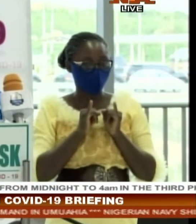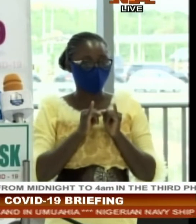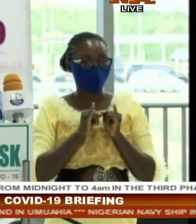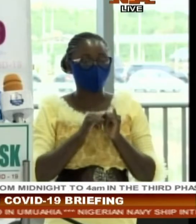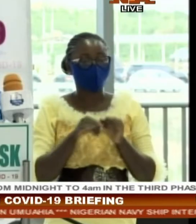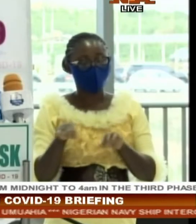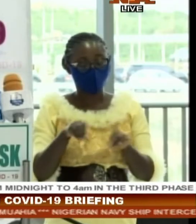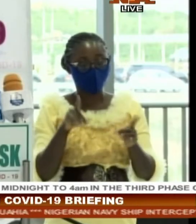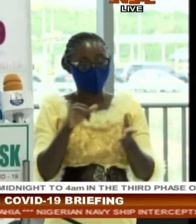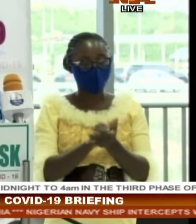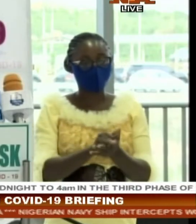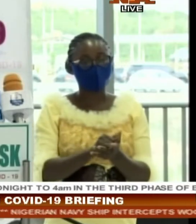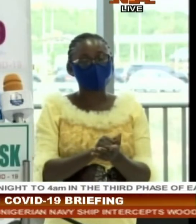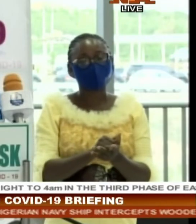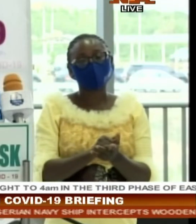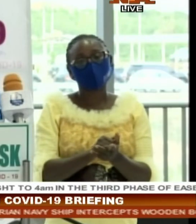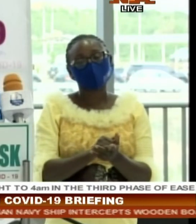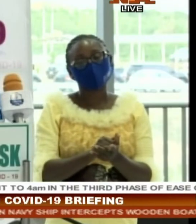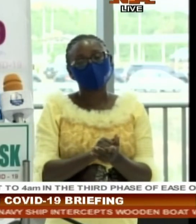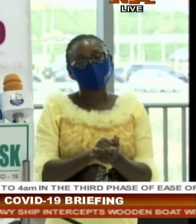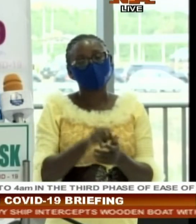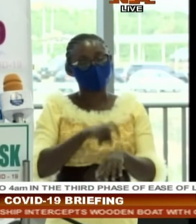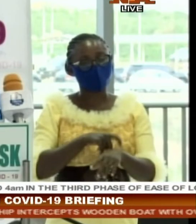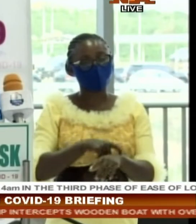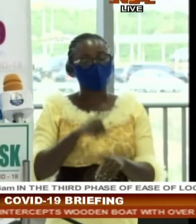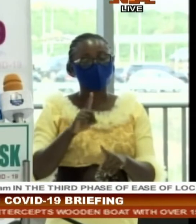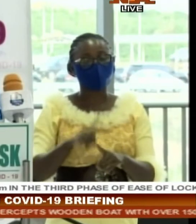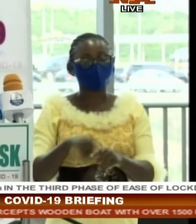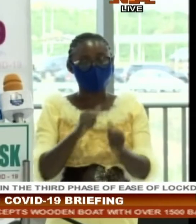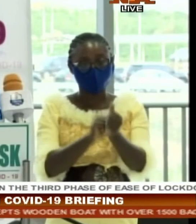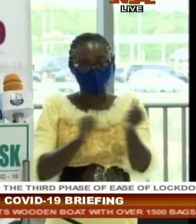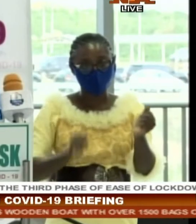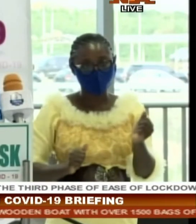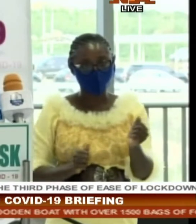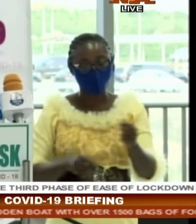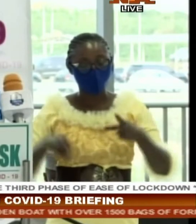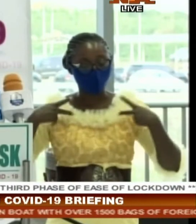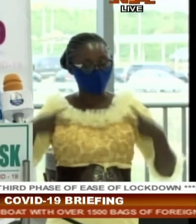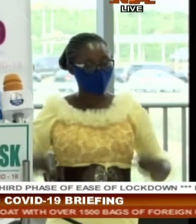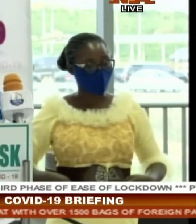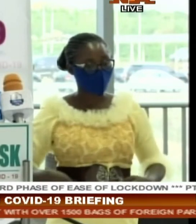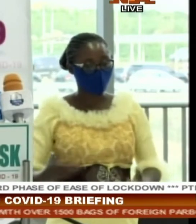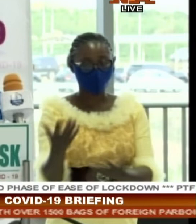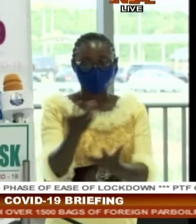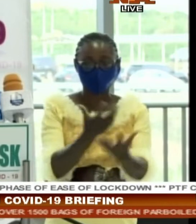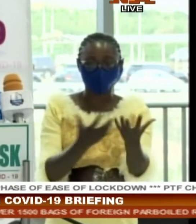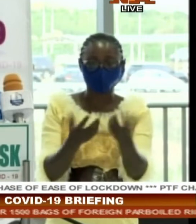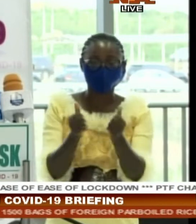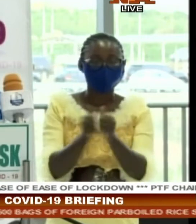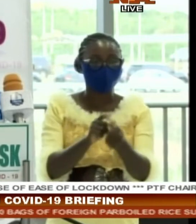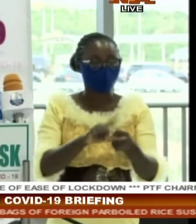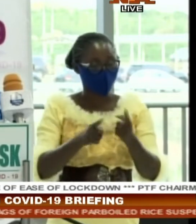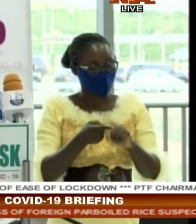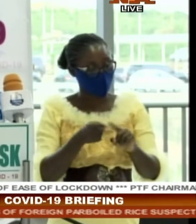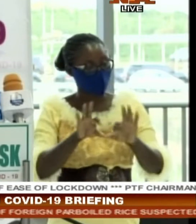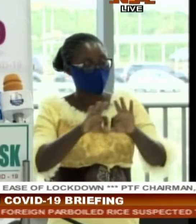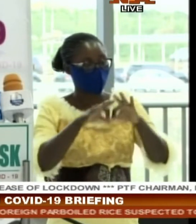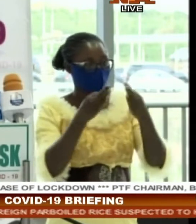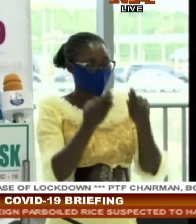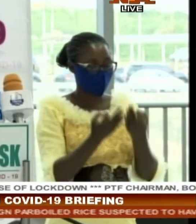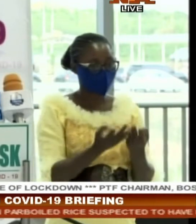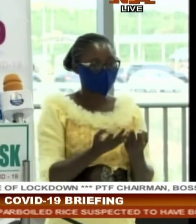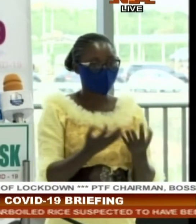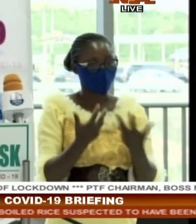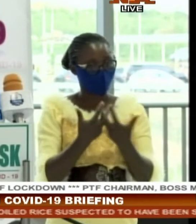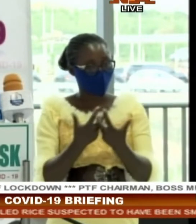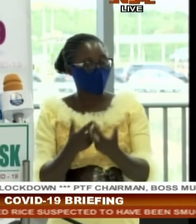during which time they are to avoid physical interaction with friends, with family, with